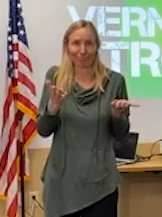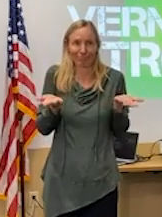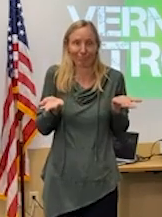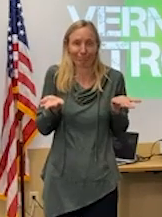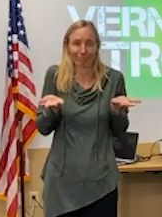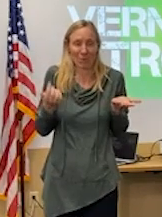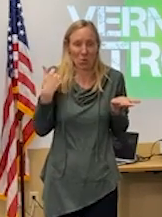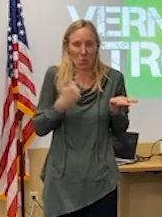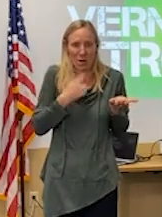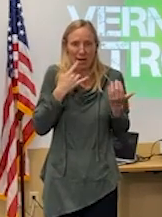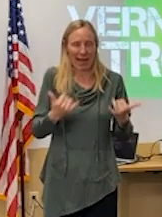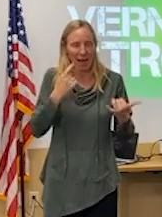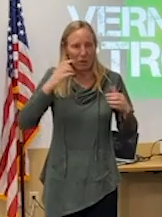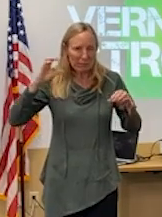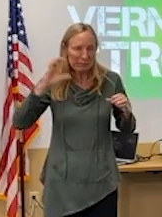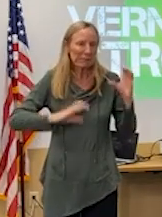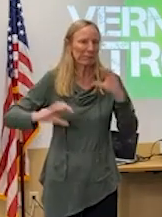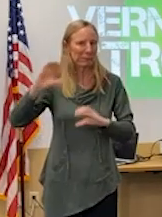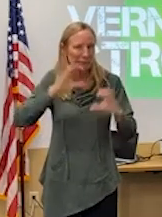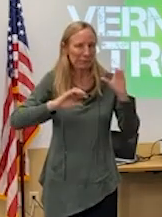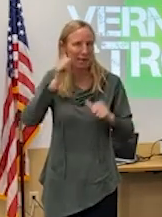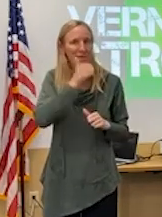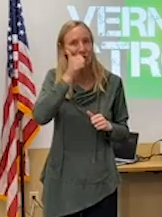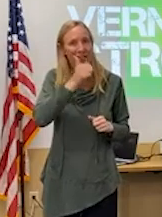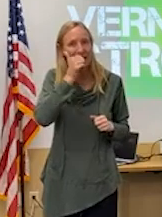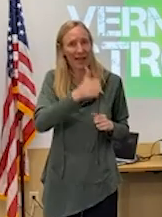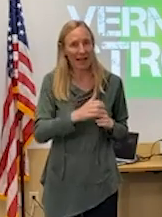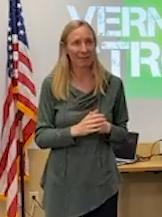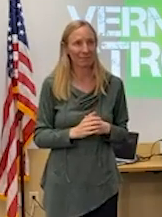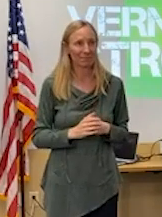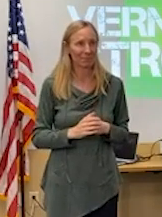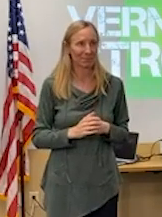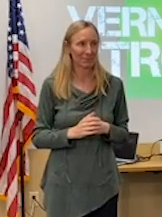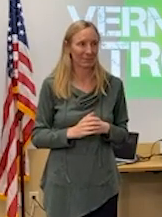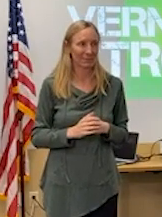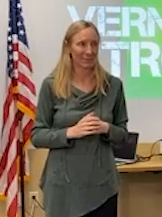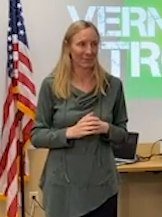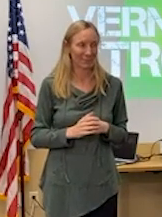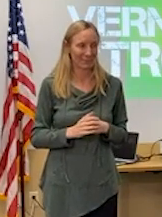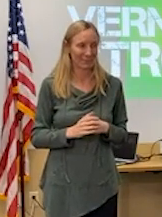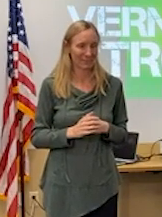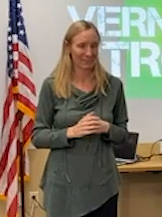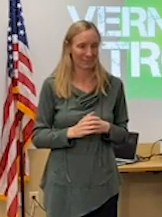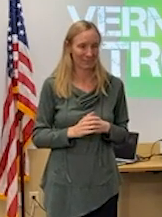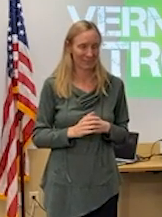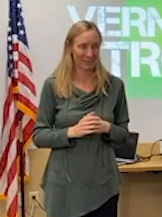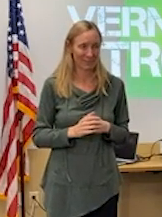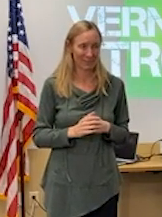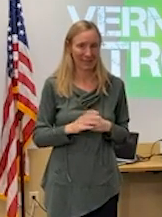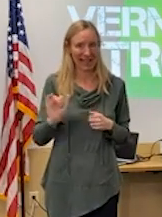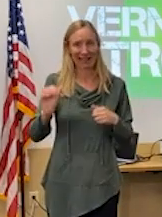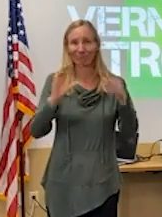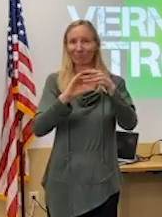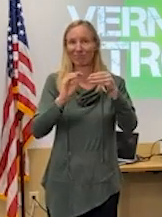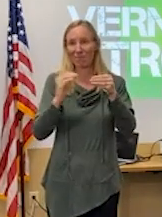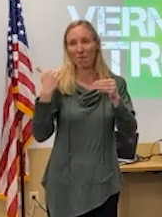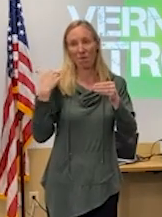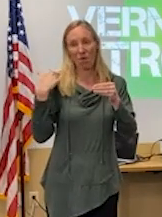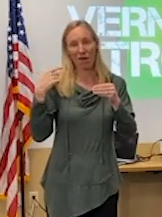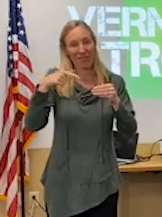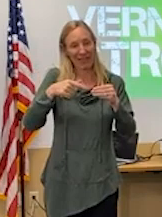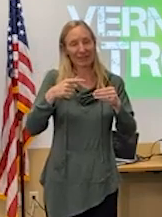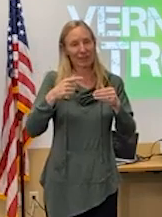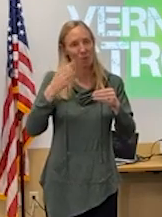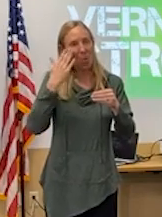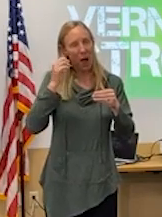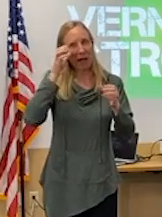we're actively pursuing this every single day. This is probably, as I said before, this is what